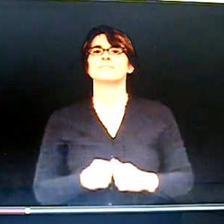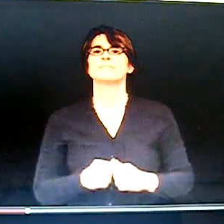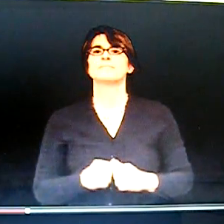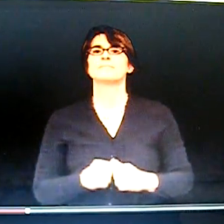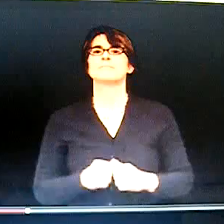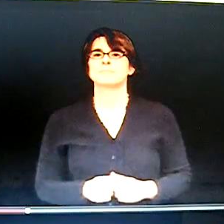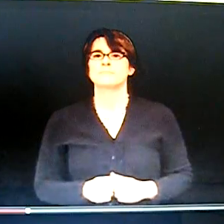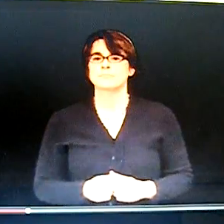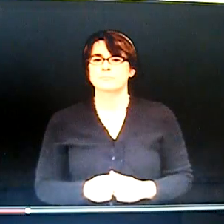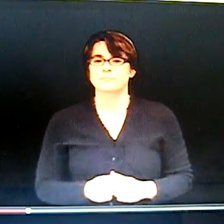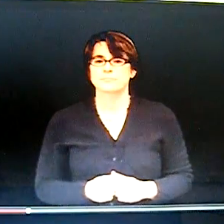thoroughly.